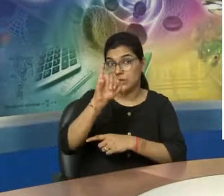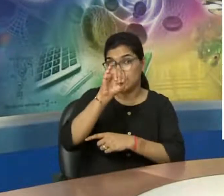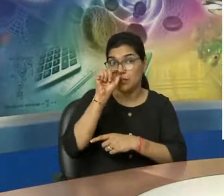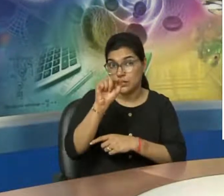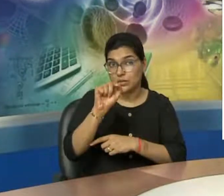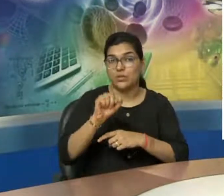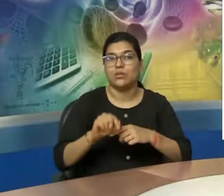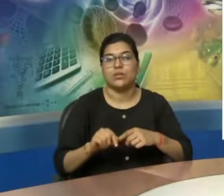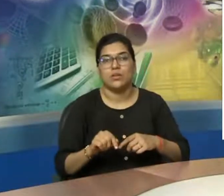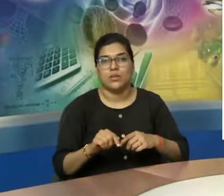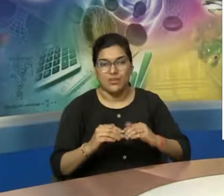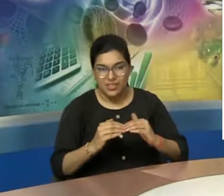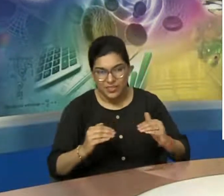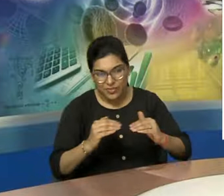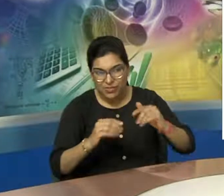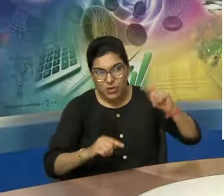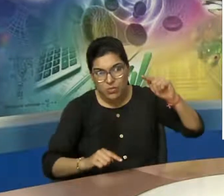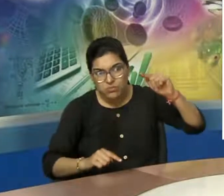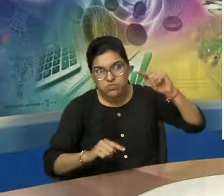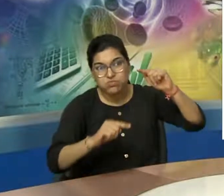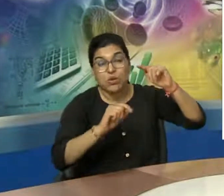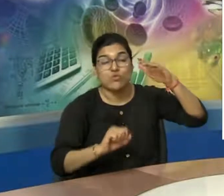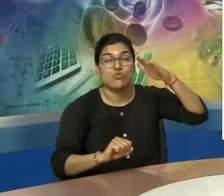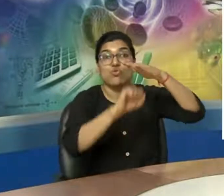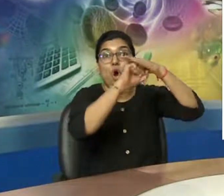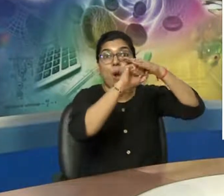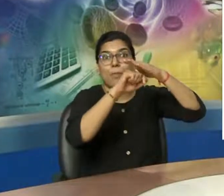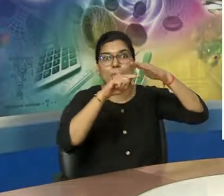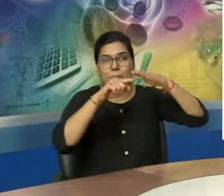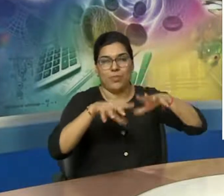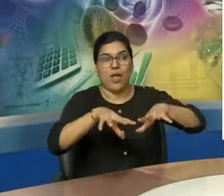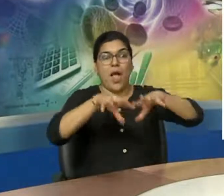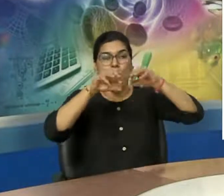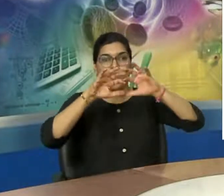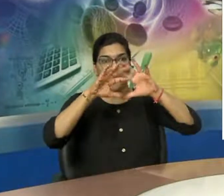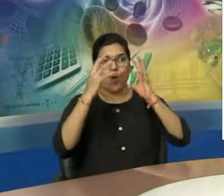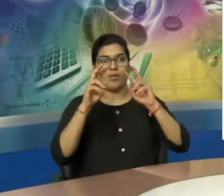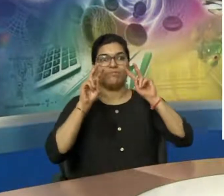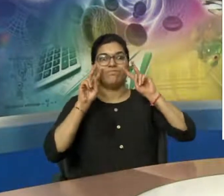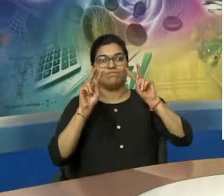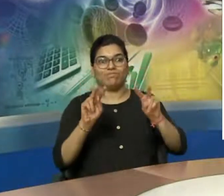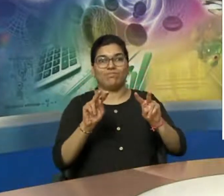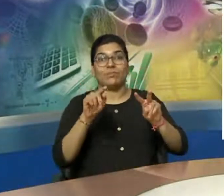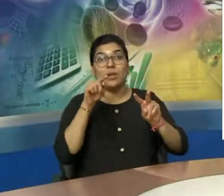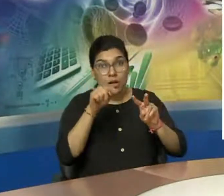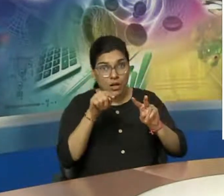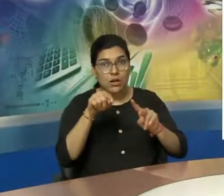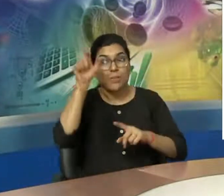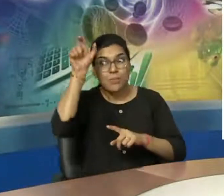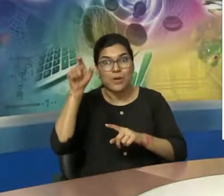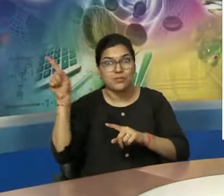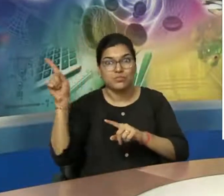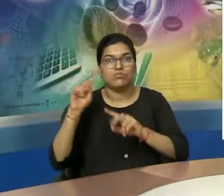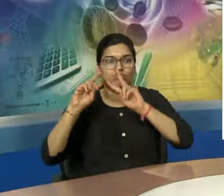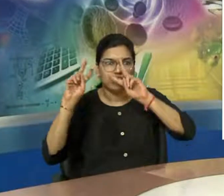The sixth level is the top level, which is biosphere.